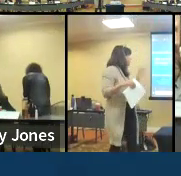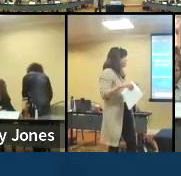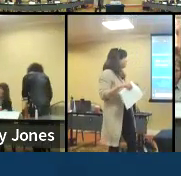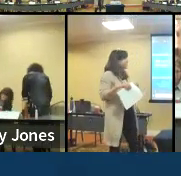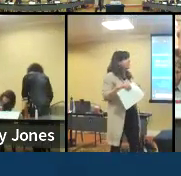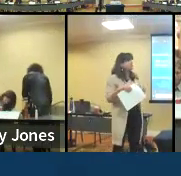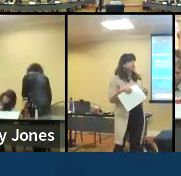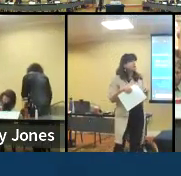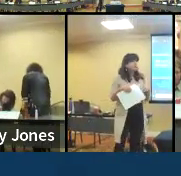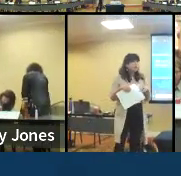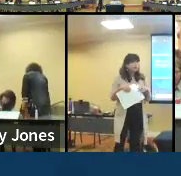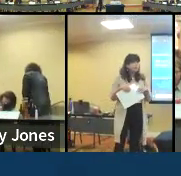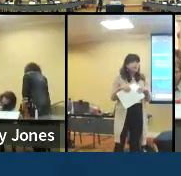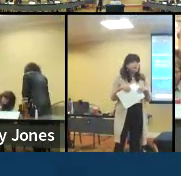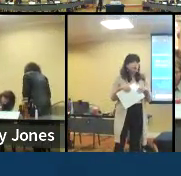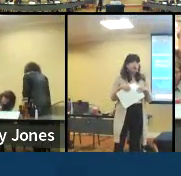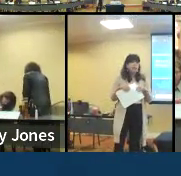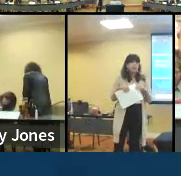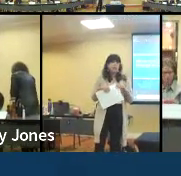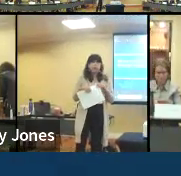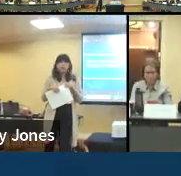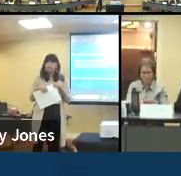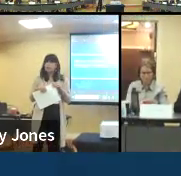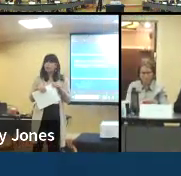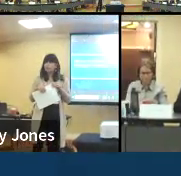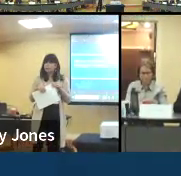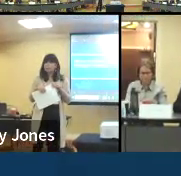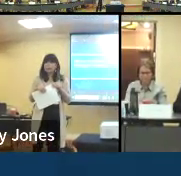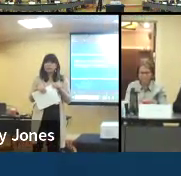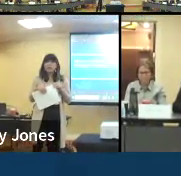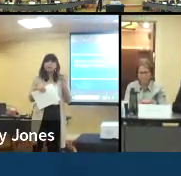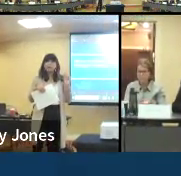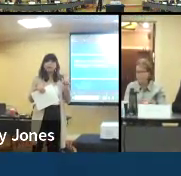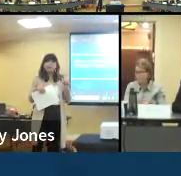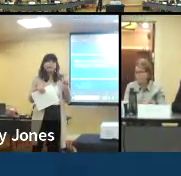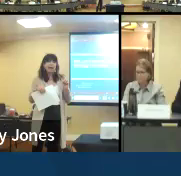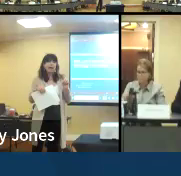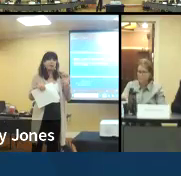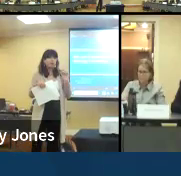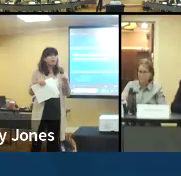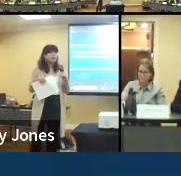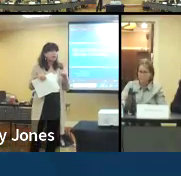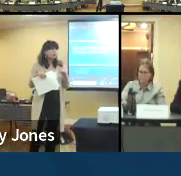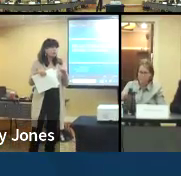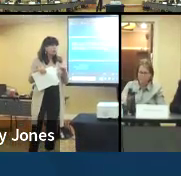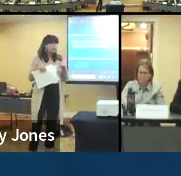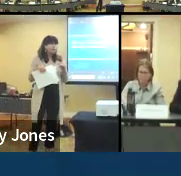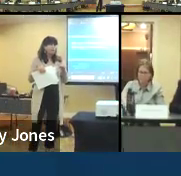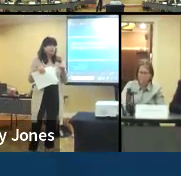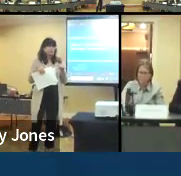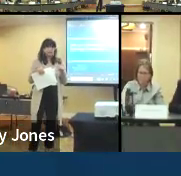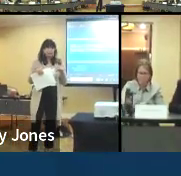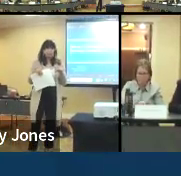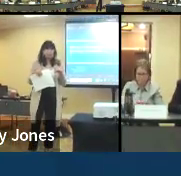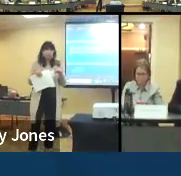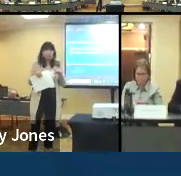Folks on Zoom, it's the usual drill. If you are a member of the CRIS Committee, please have your video cameras on if